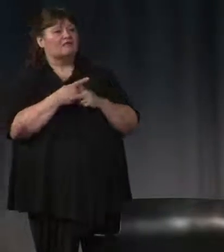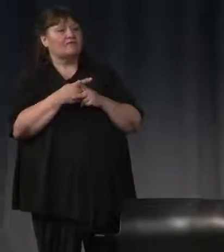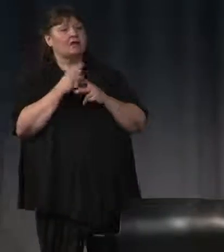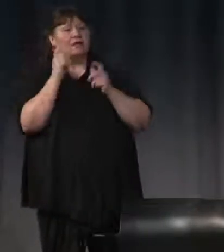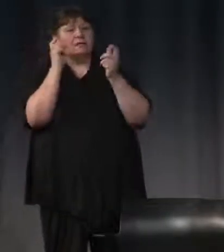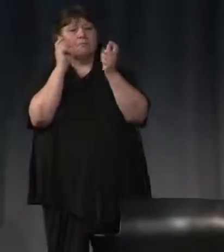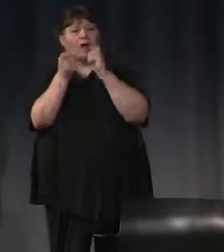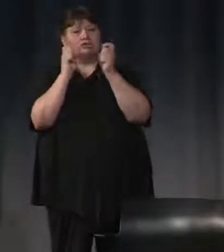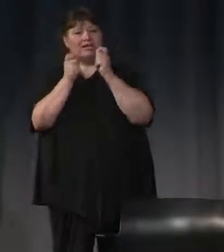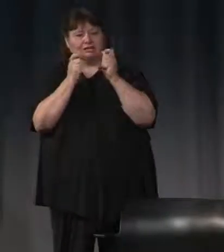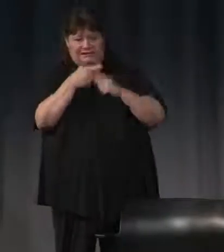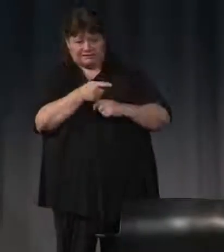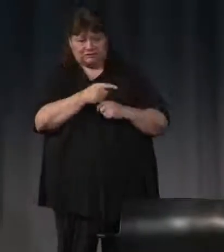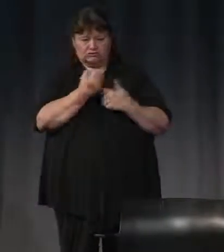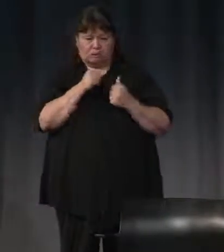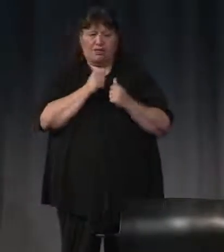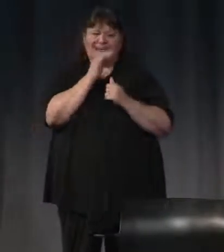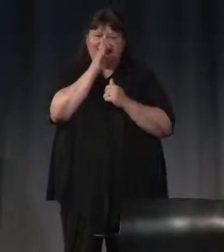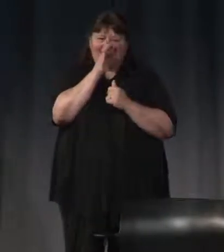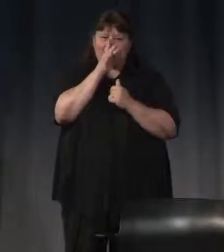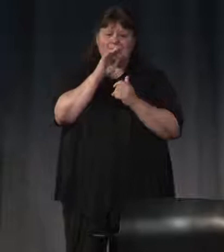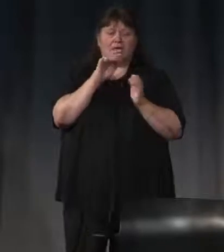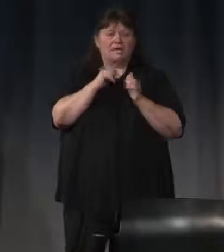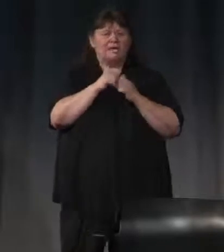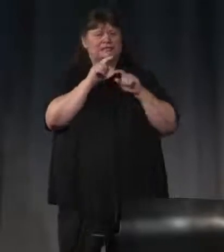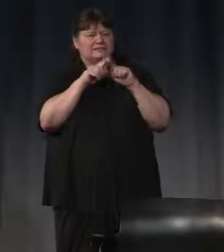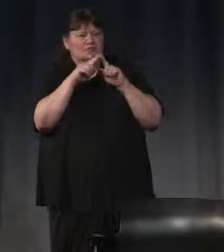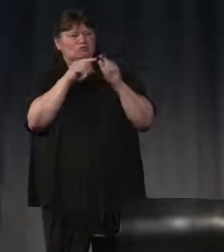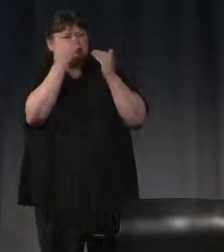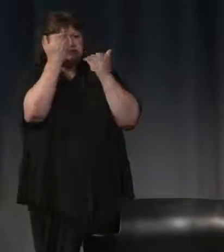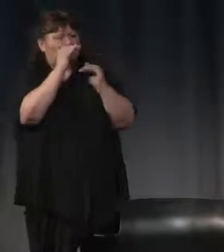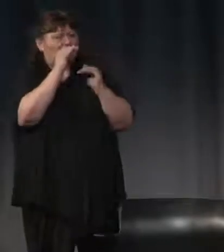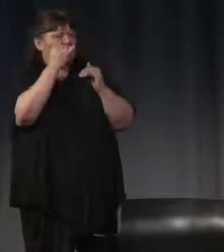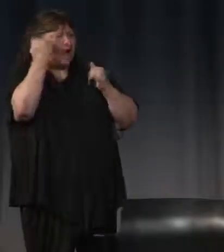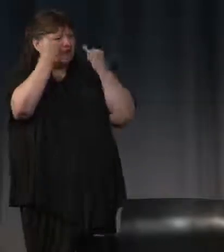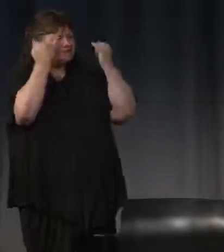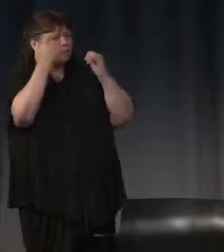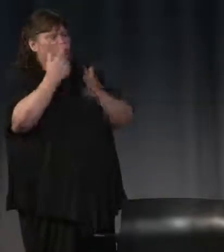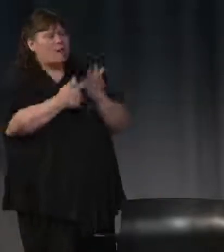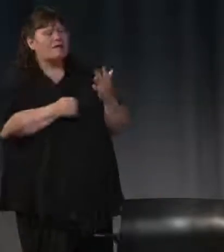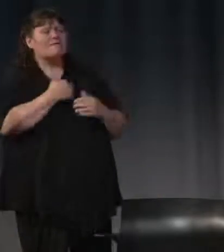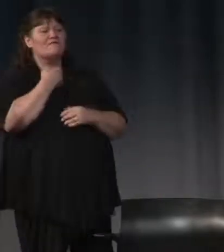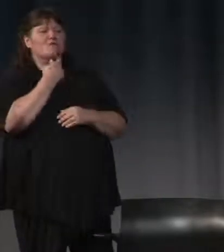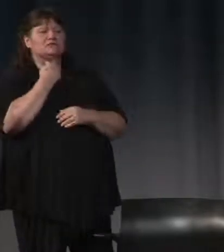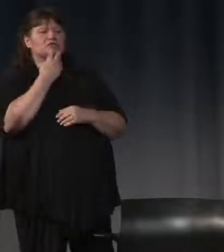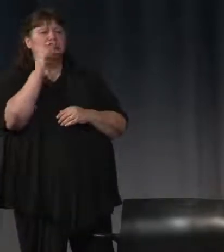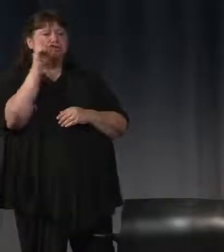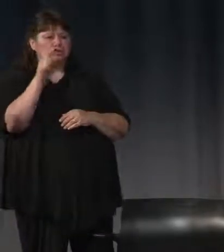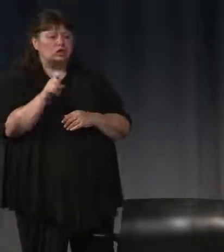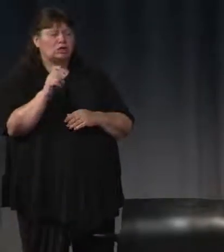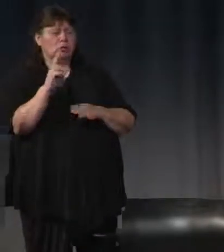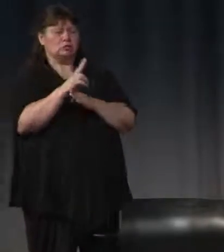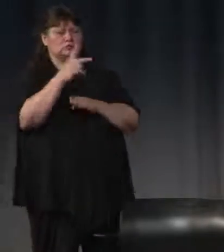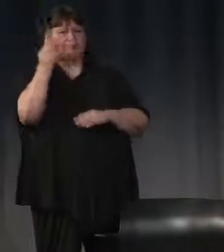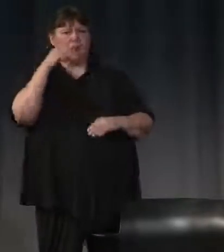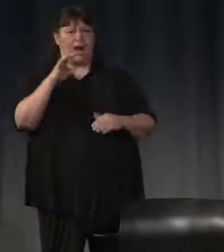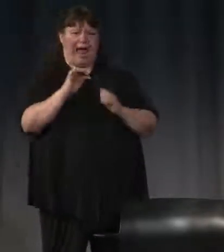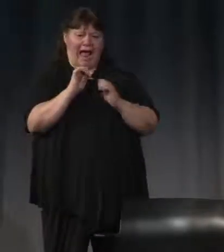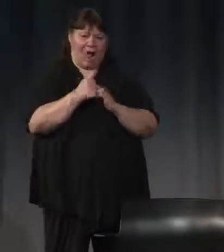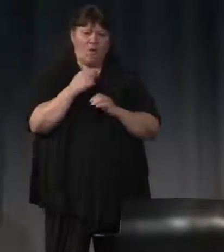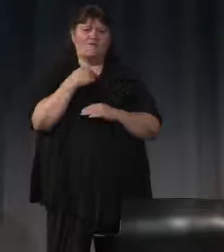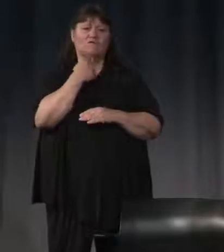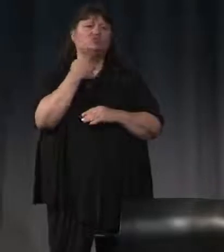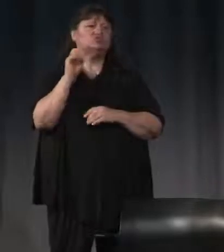modulation that he was asking them to do was based on very restrictive ideas of what voices should be used for and the way voices